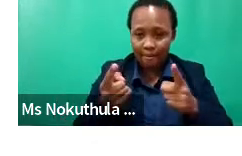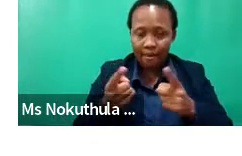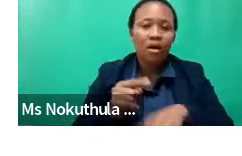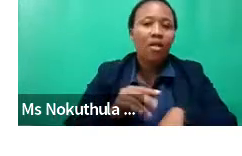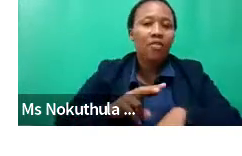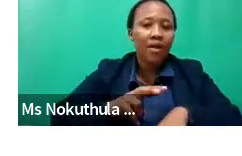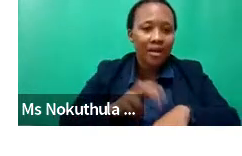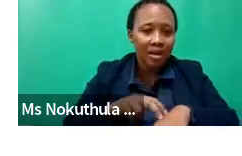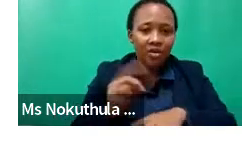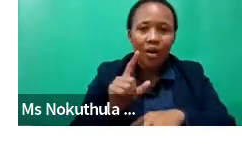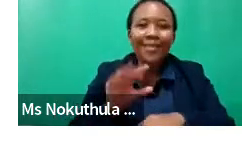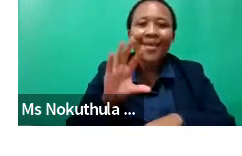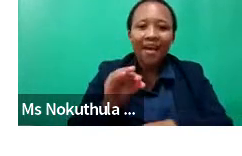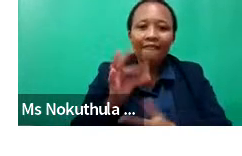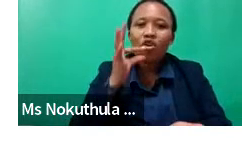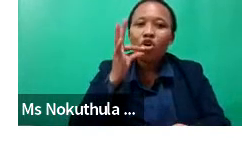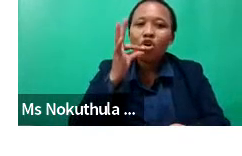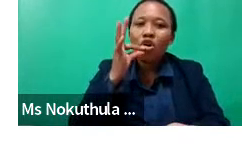and recommendation.